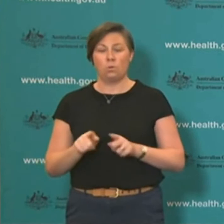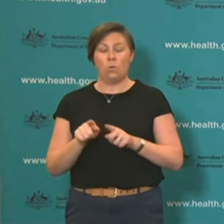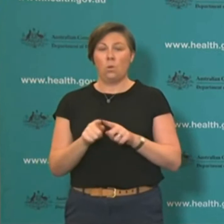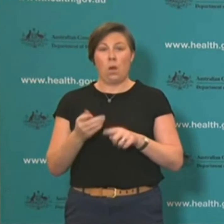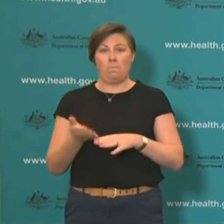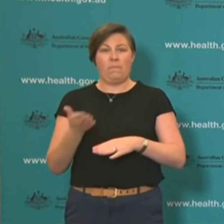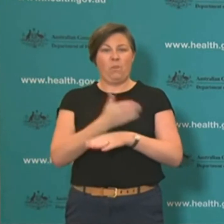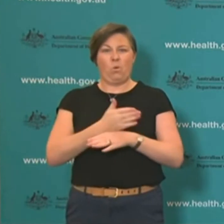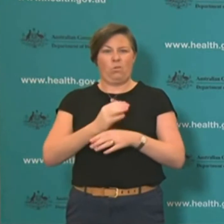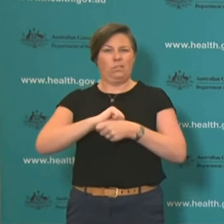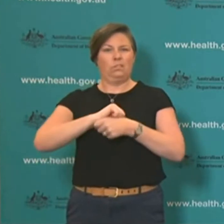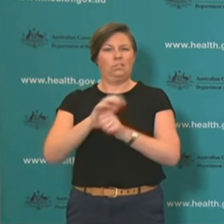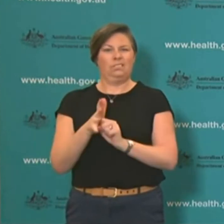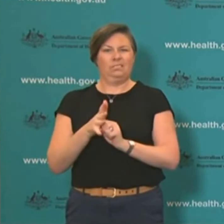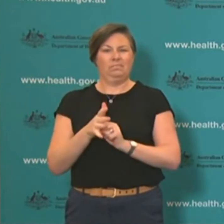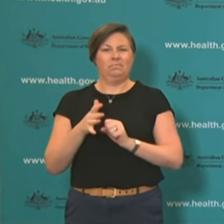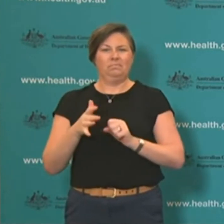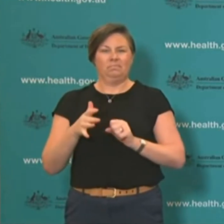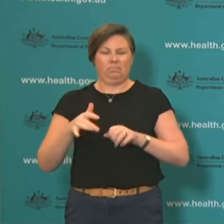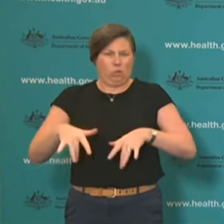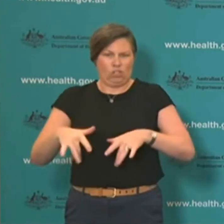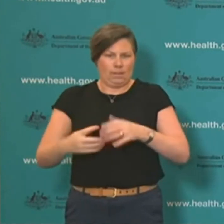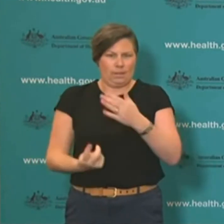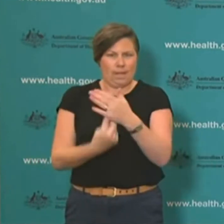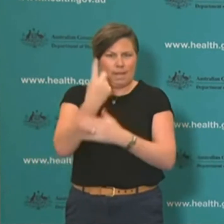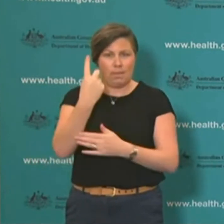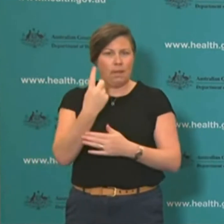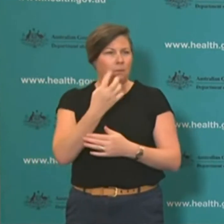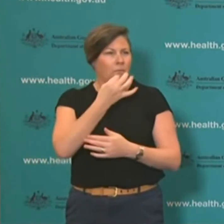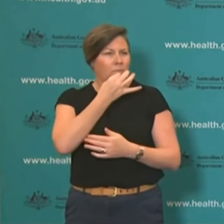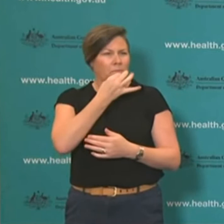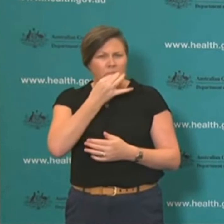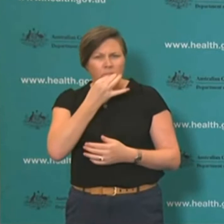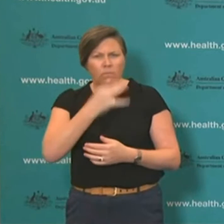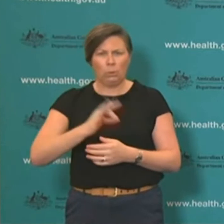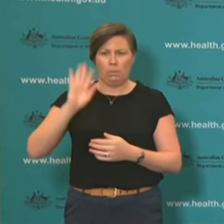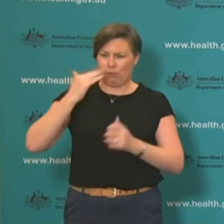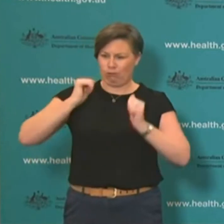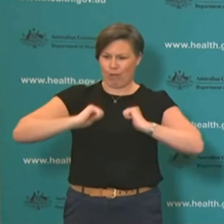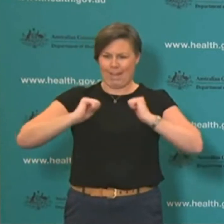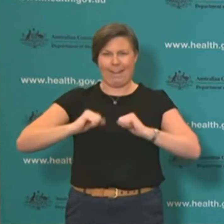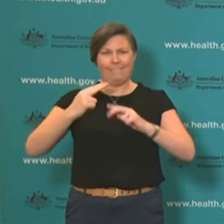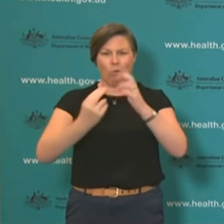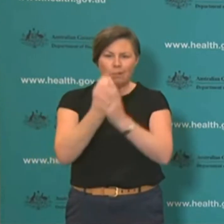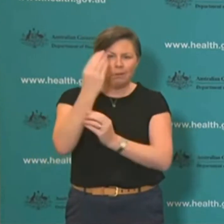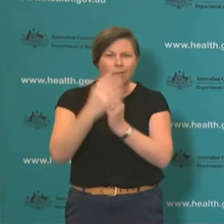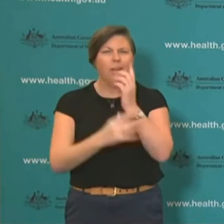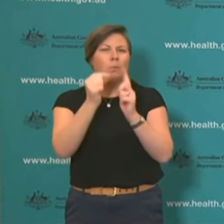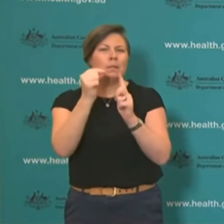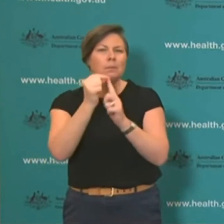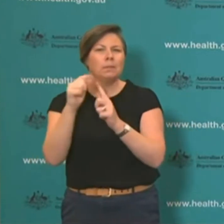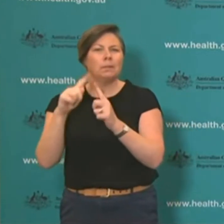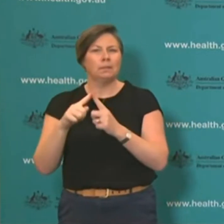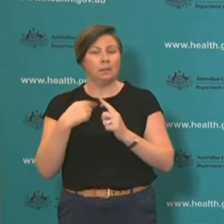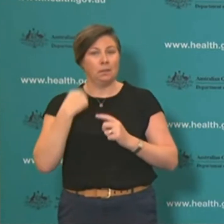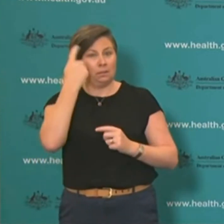Australia had completed the government's PPE training. Are you concerned by the lack of training, and do you think the government